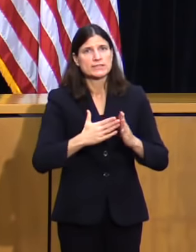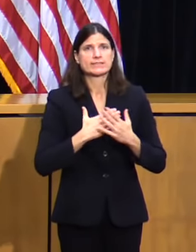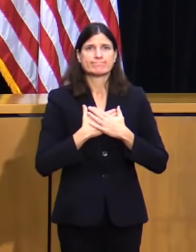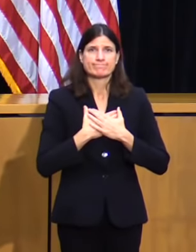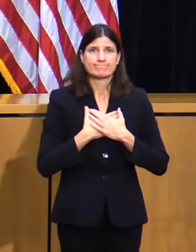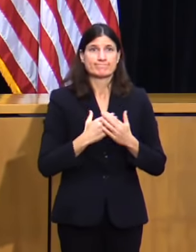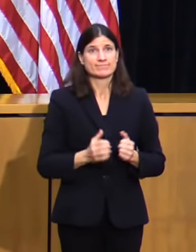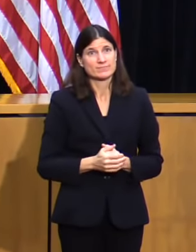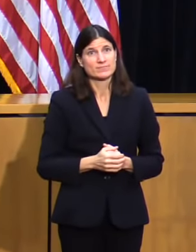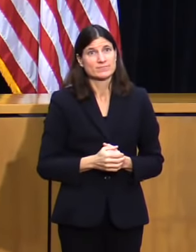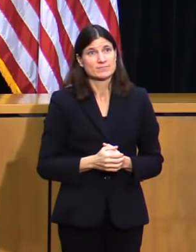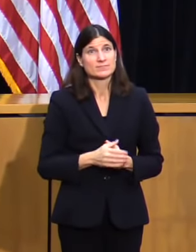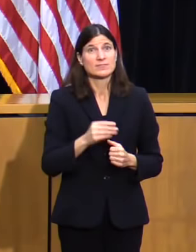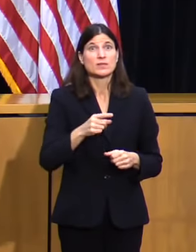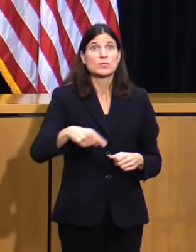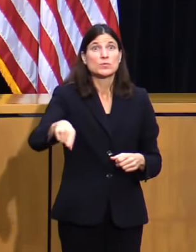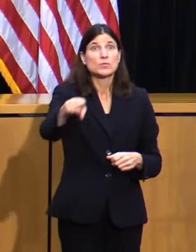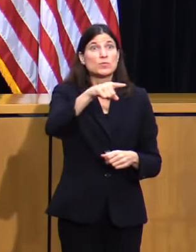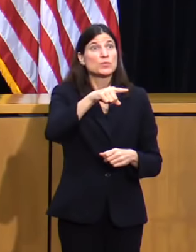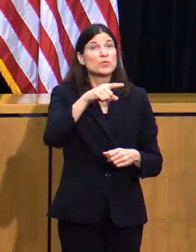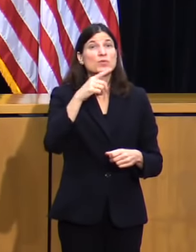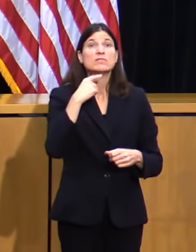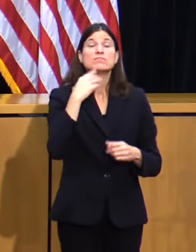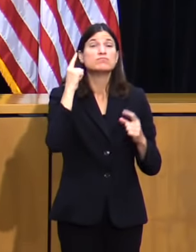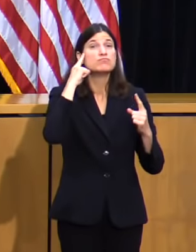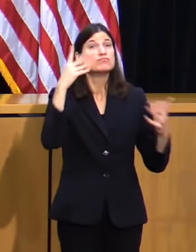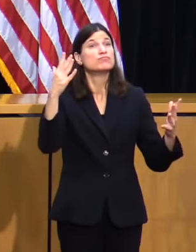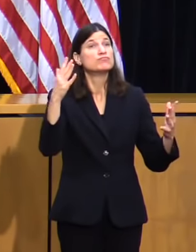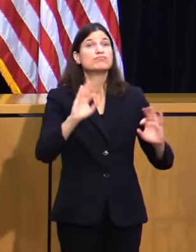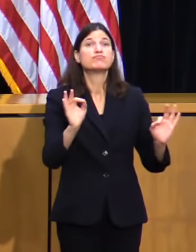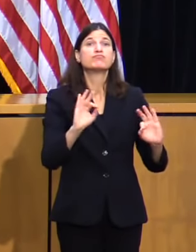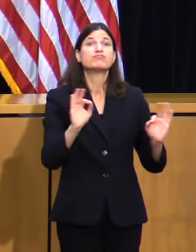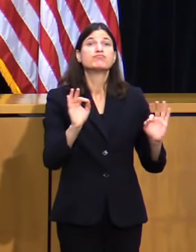school. And we should not forget about that as well.